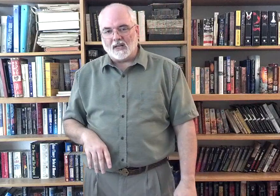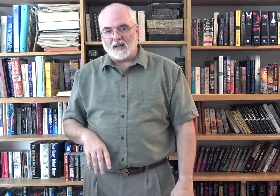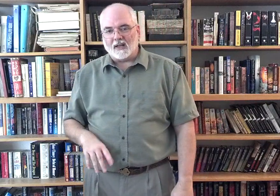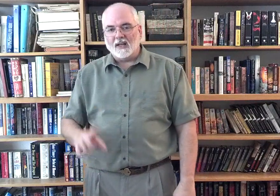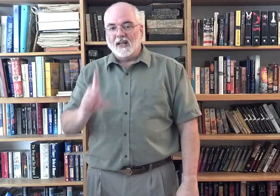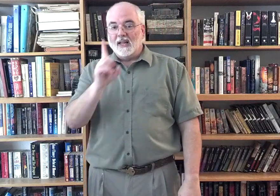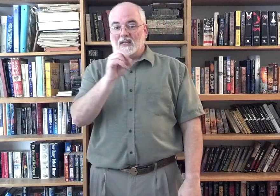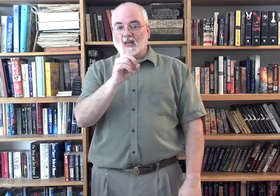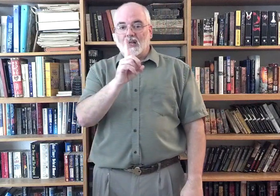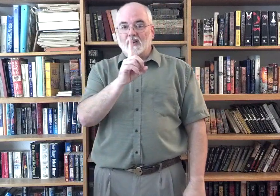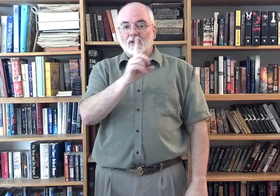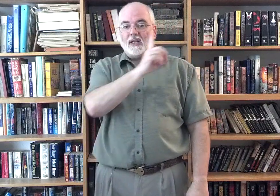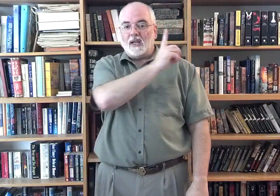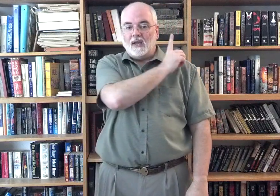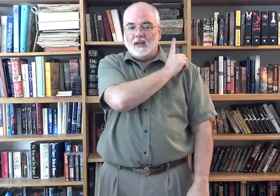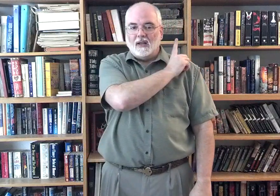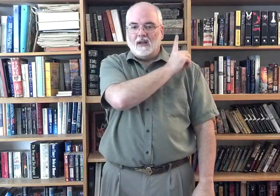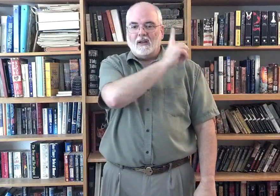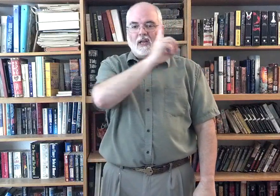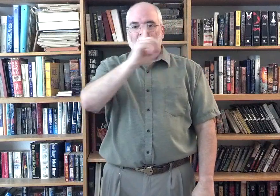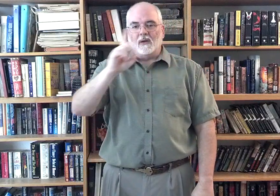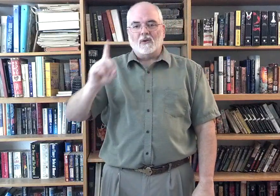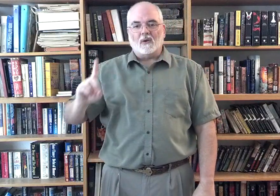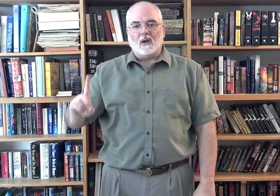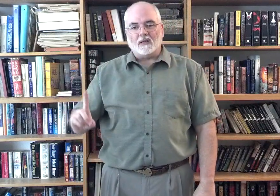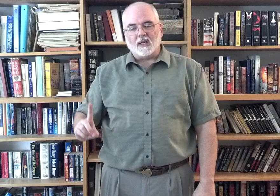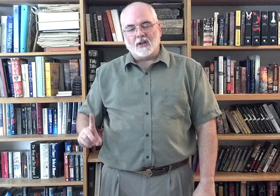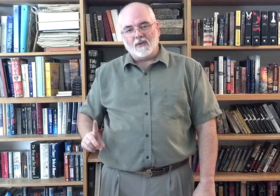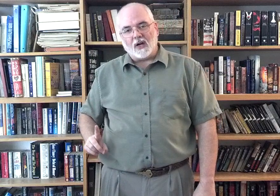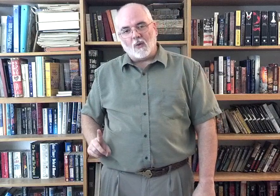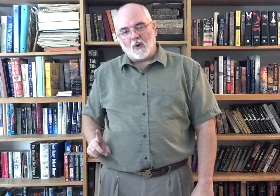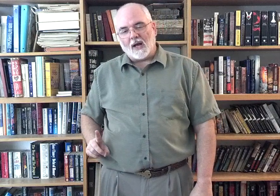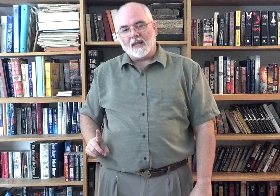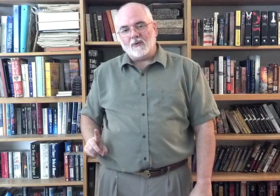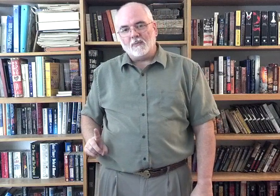sign. The letter D coming across. Can you figure out why that would be?